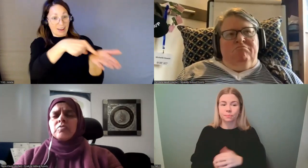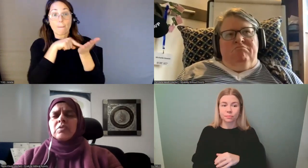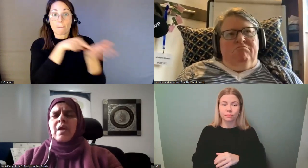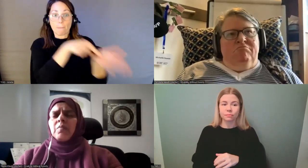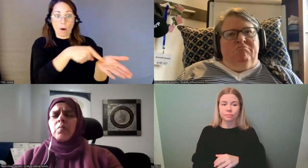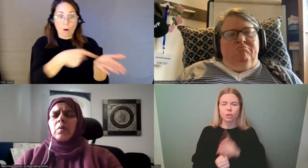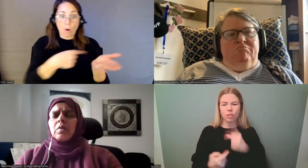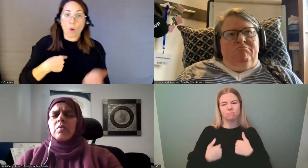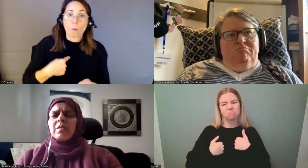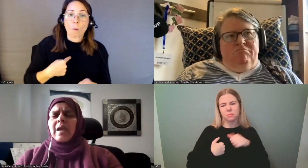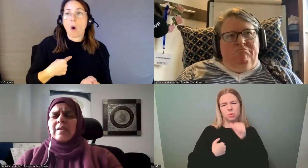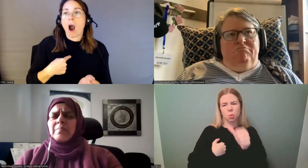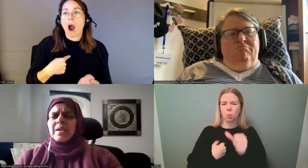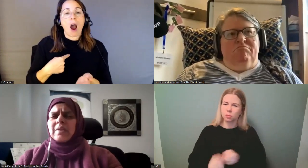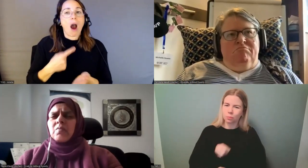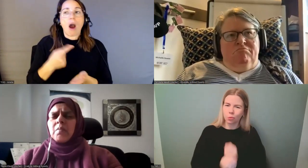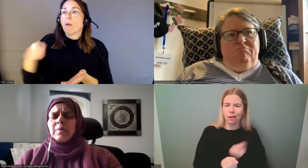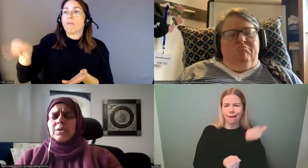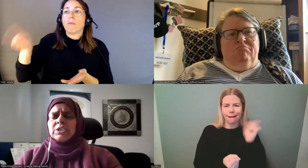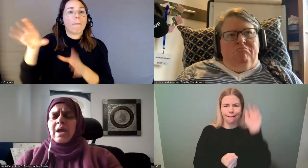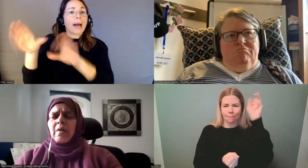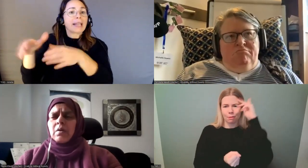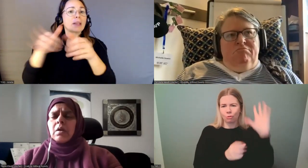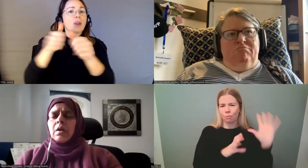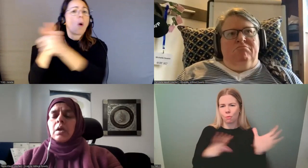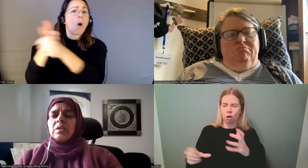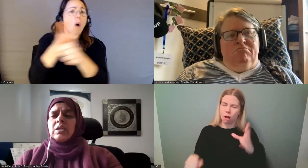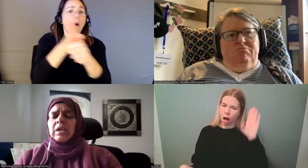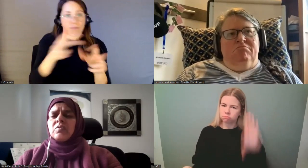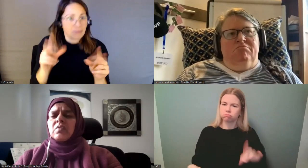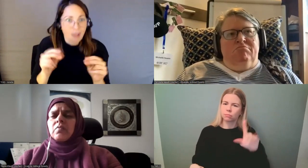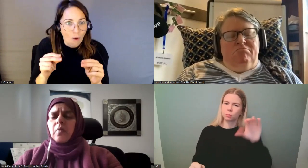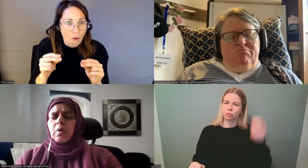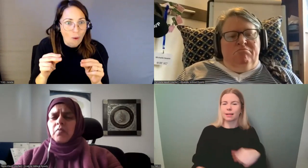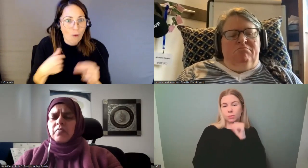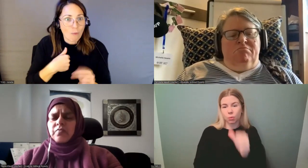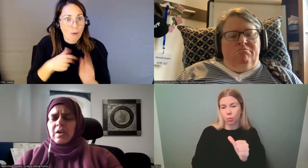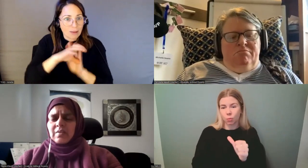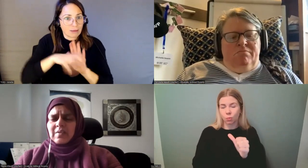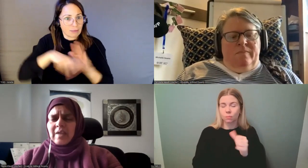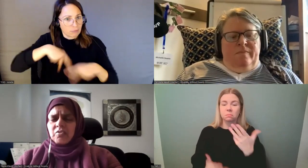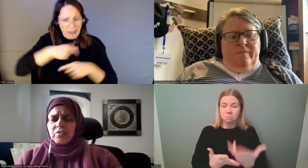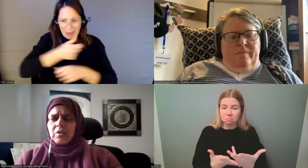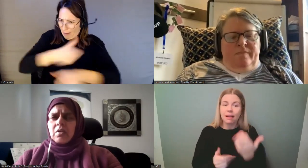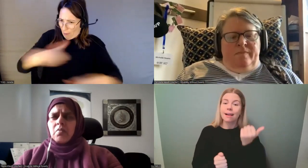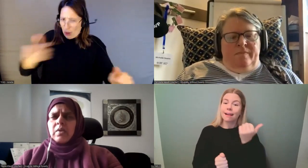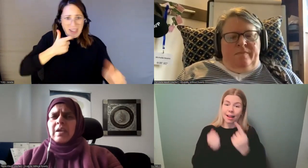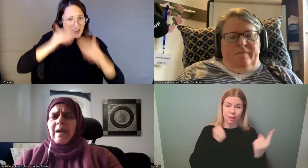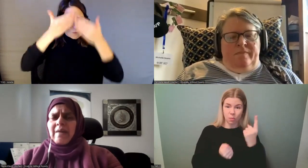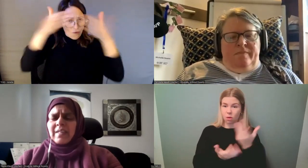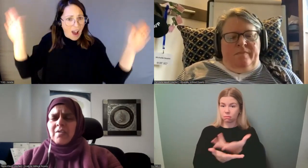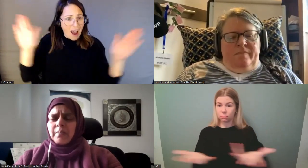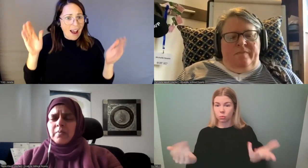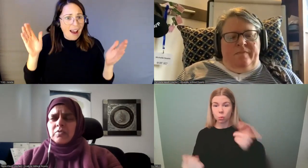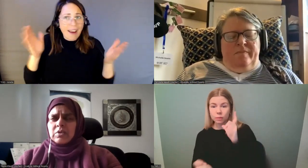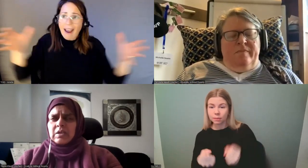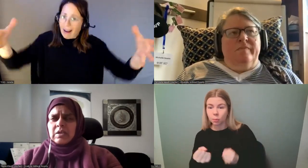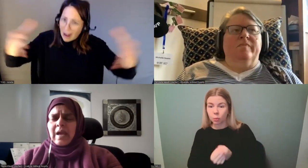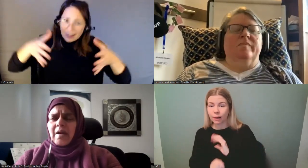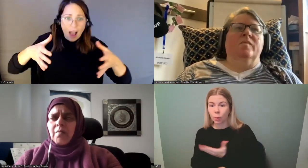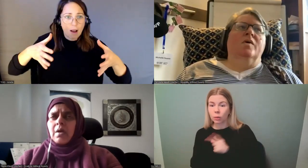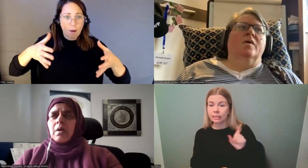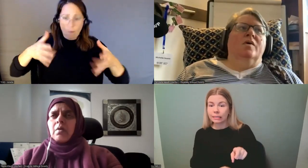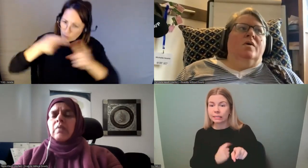issues person. I will work with anybody who will push our needs forward front and center. We have that